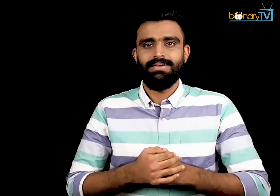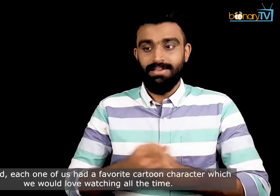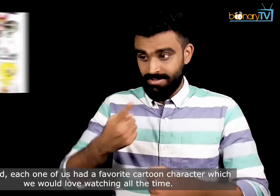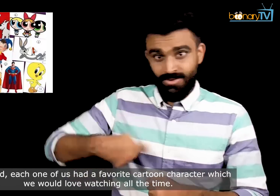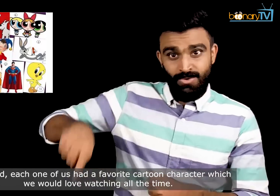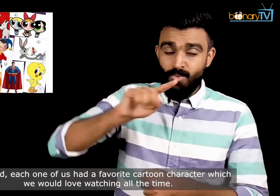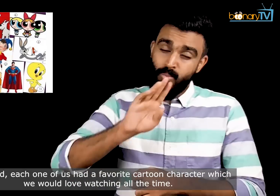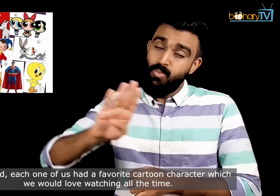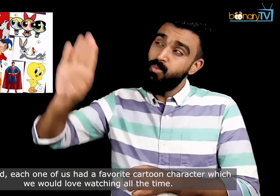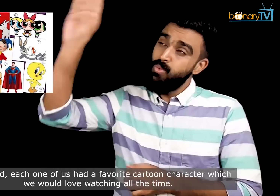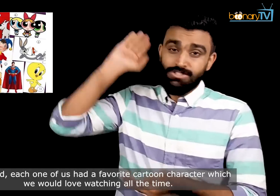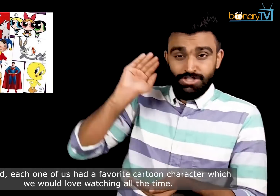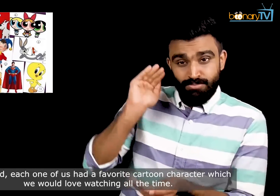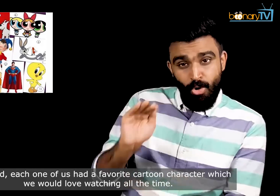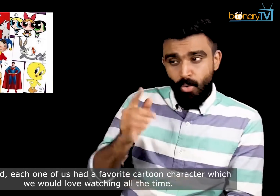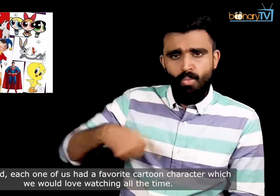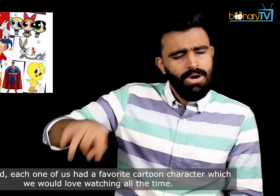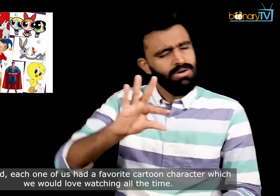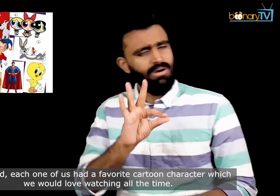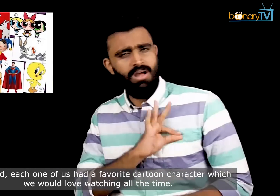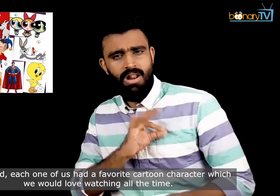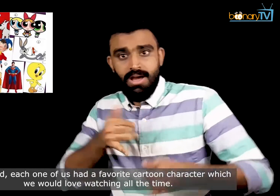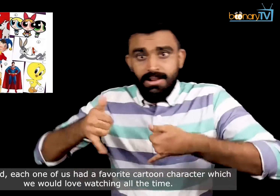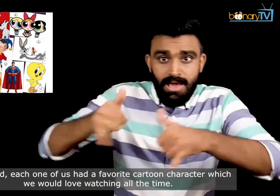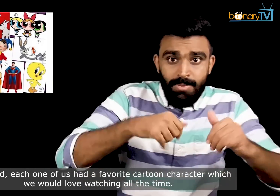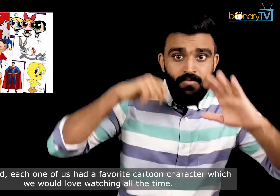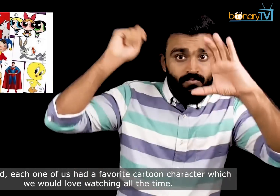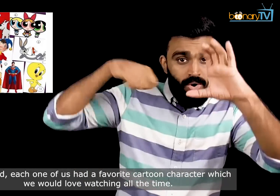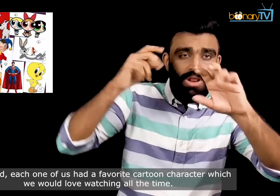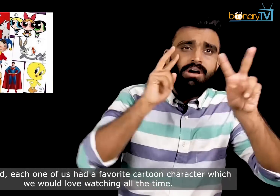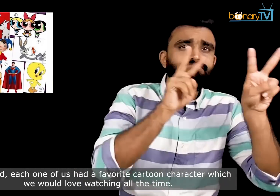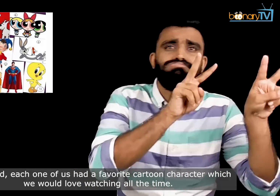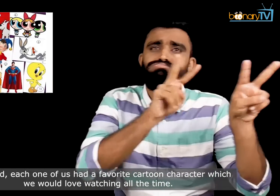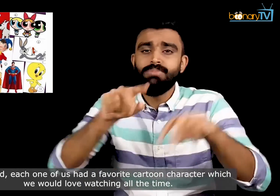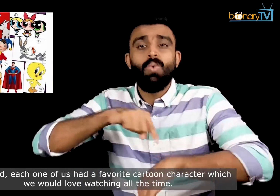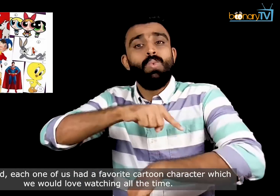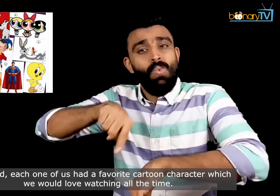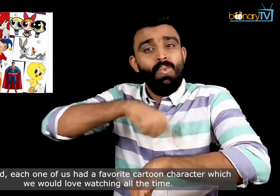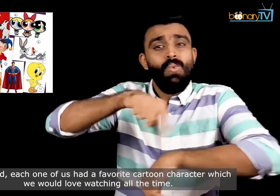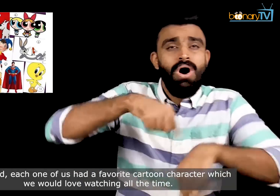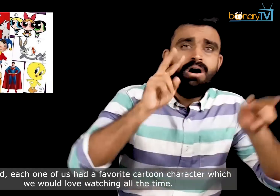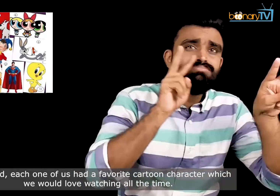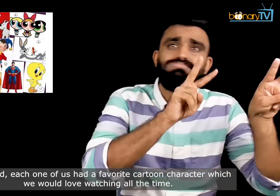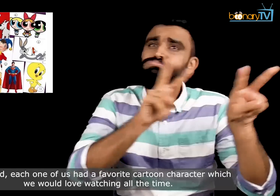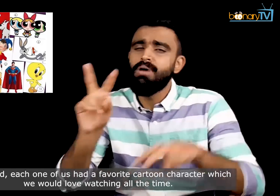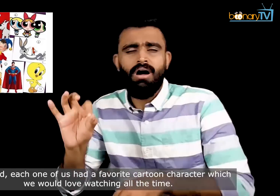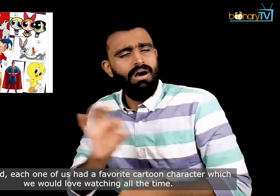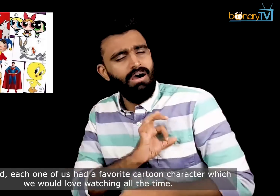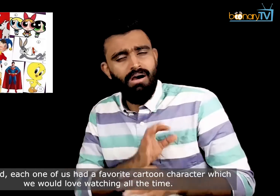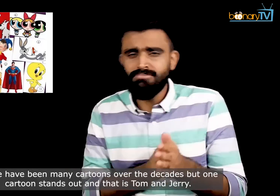As a child, each one of us had a favorite cartoon character which we would love watching all the time. There